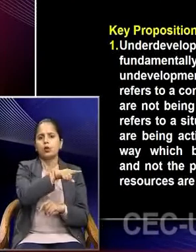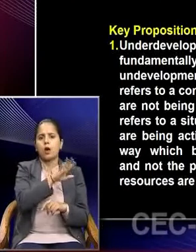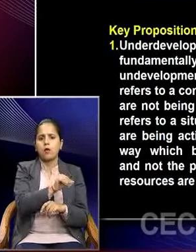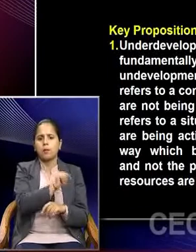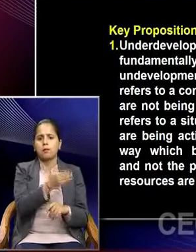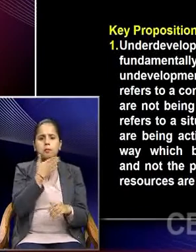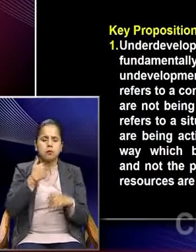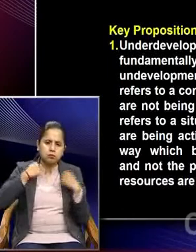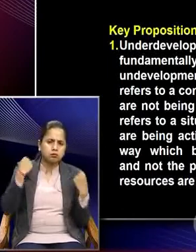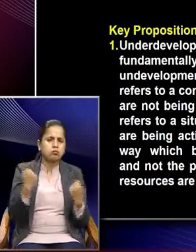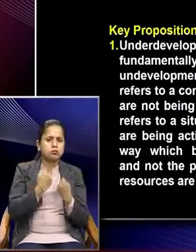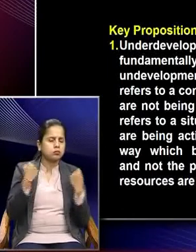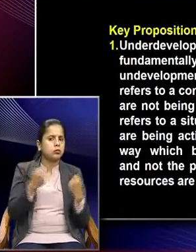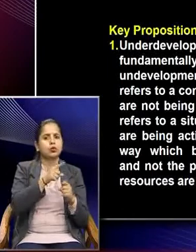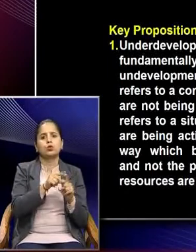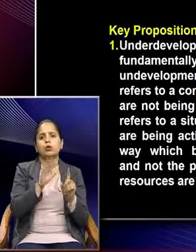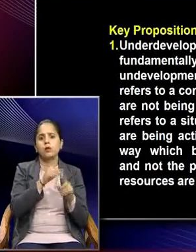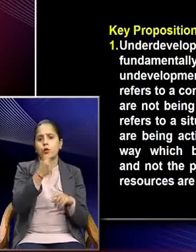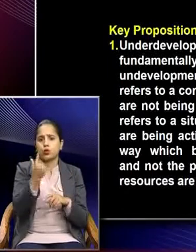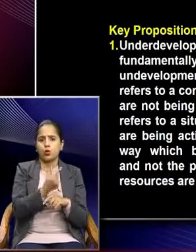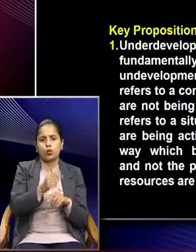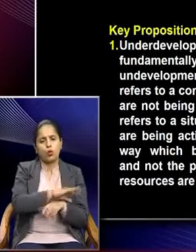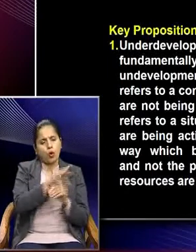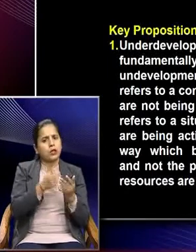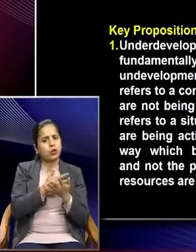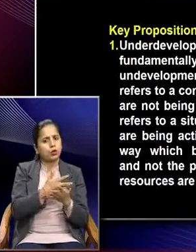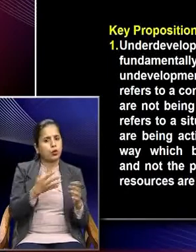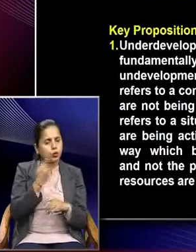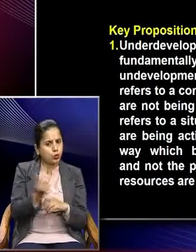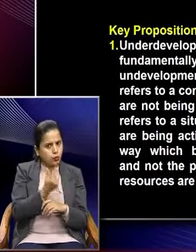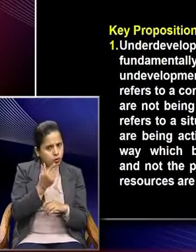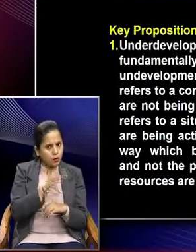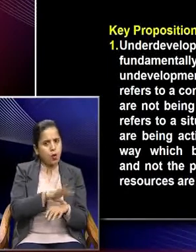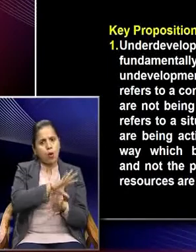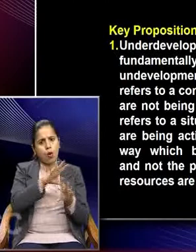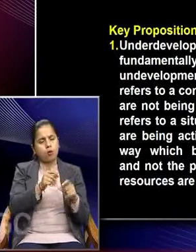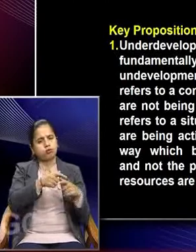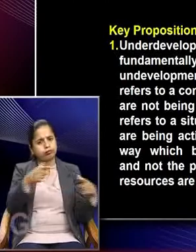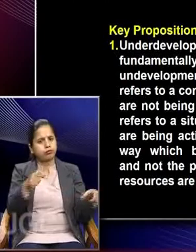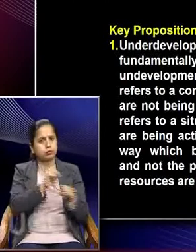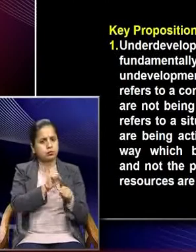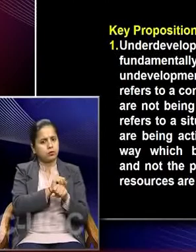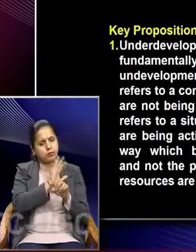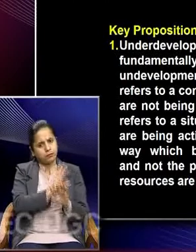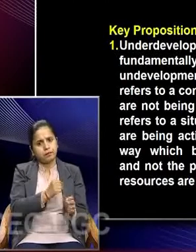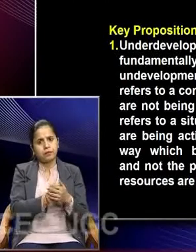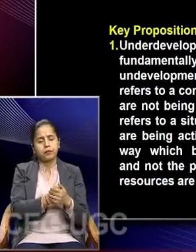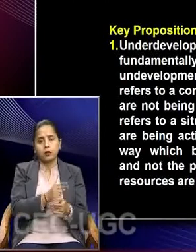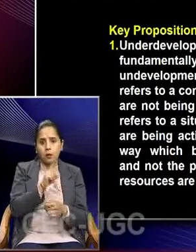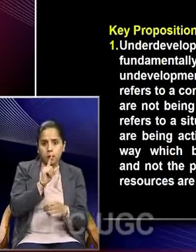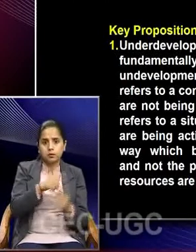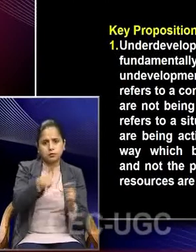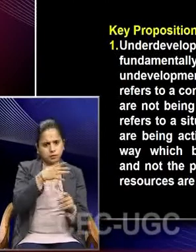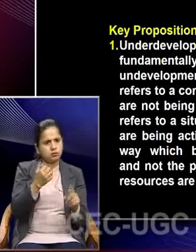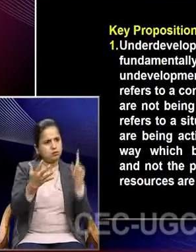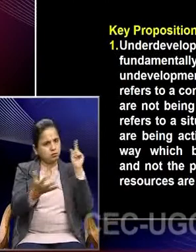best efforts, you are using all your resources, all your skills, right? You want to